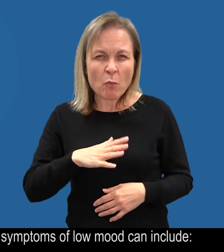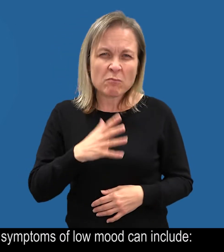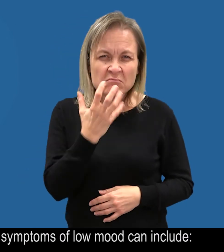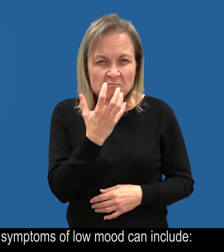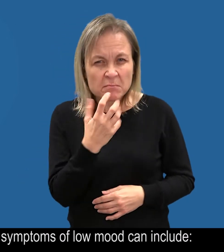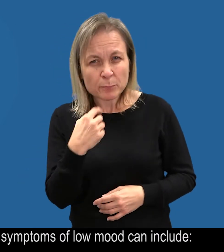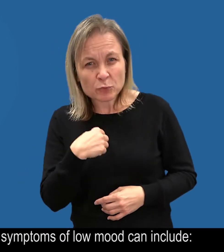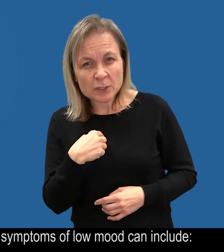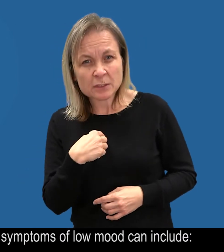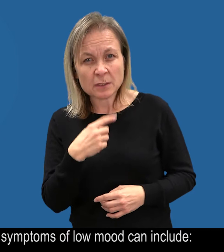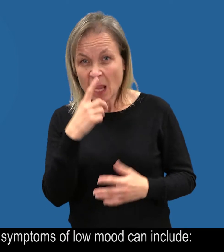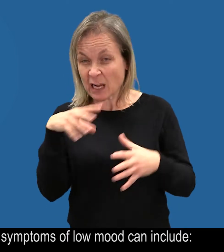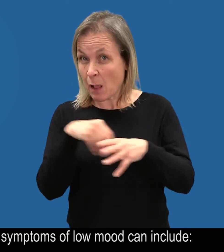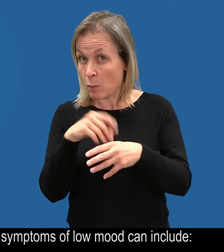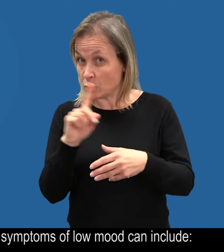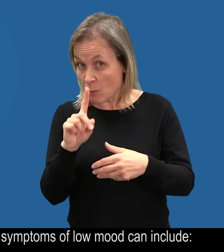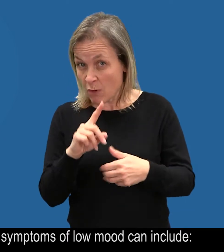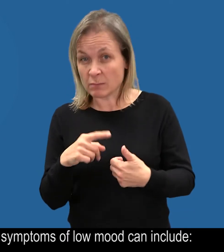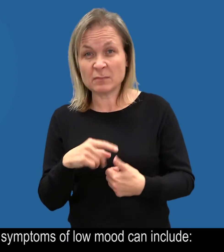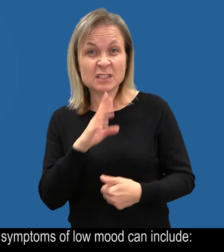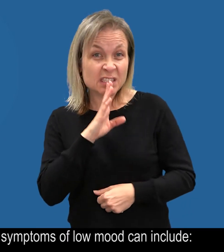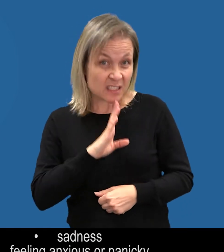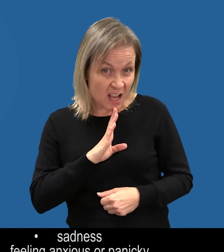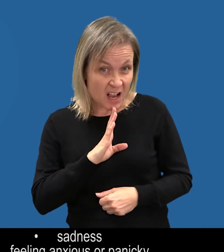Signs and symptoms of low mood can include